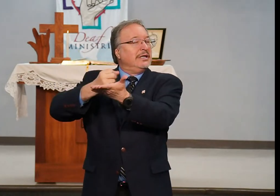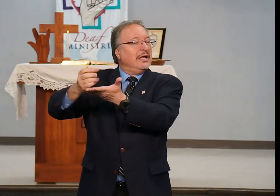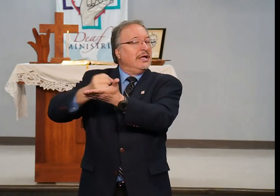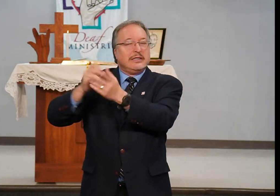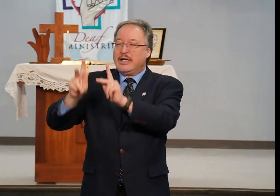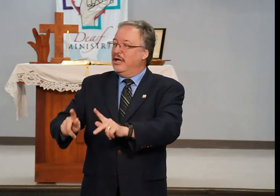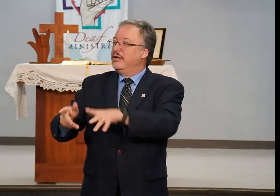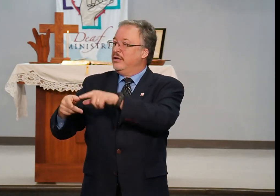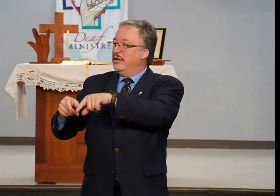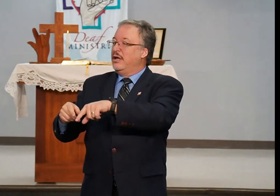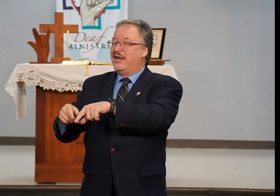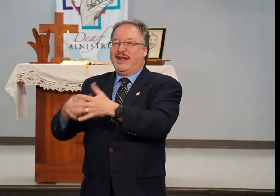And he was a tax collector